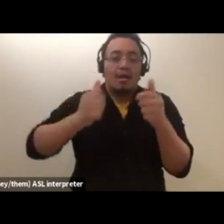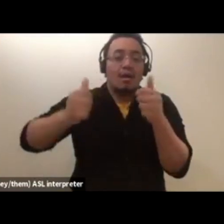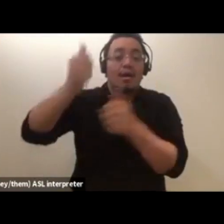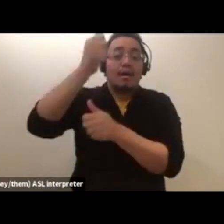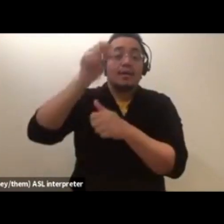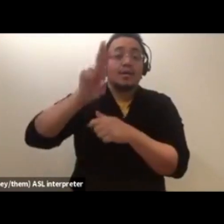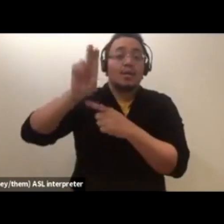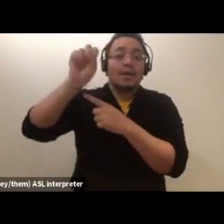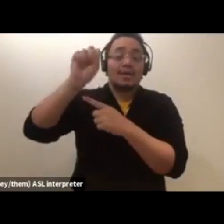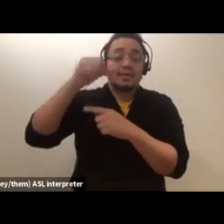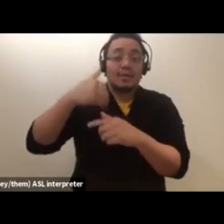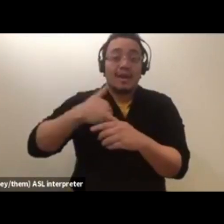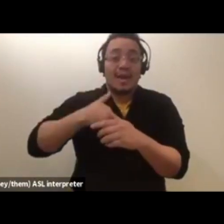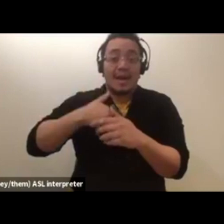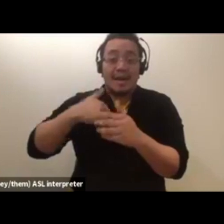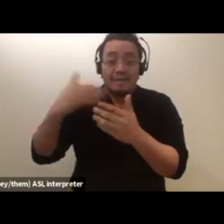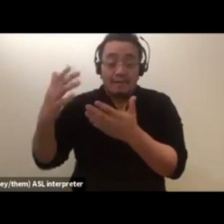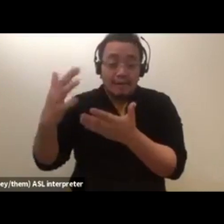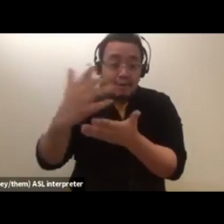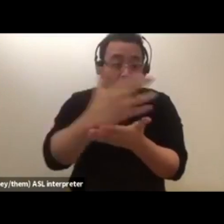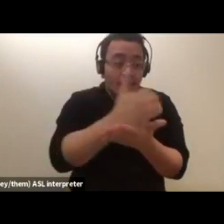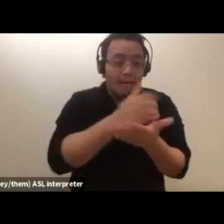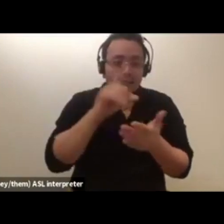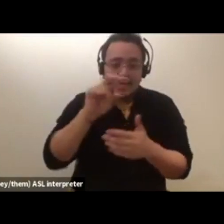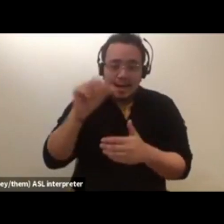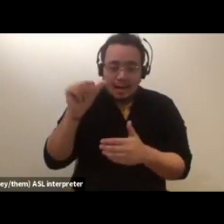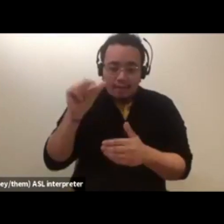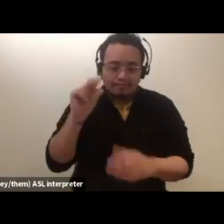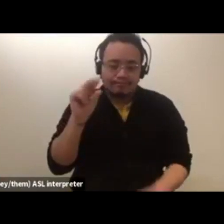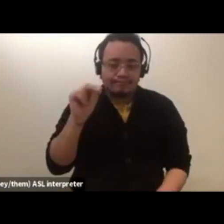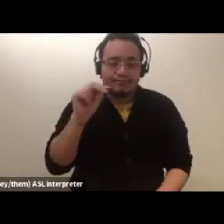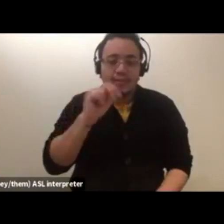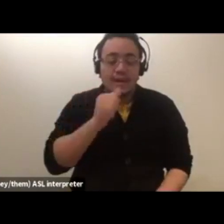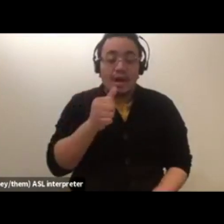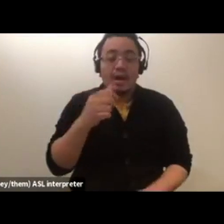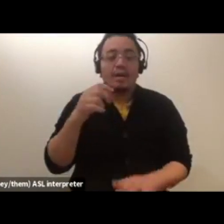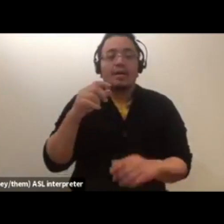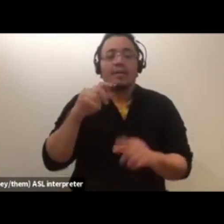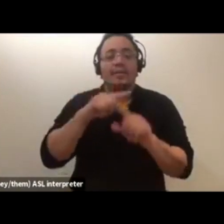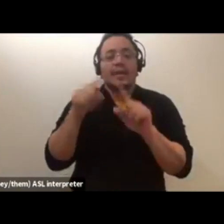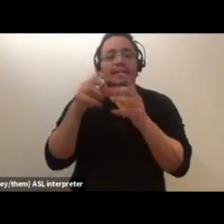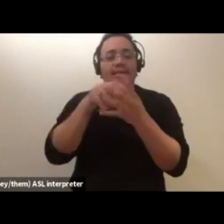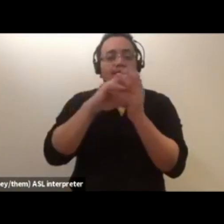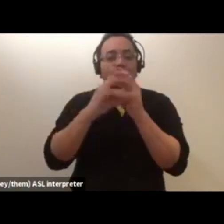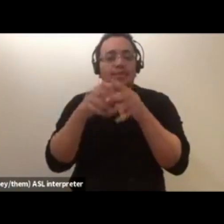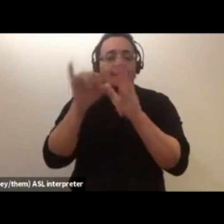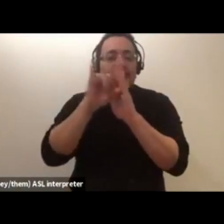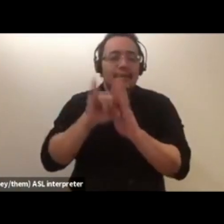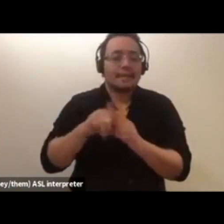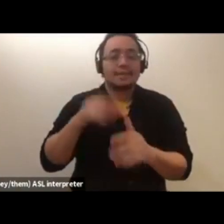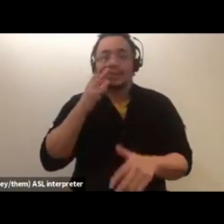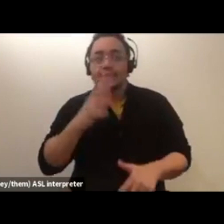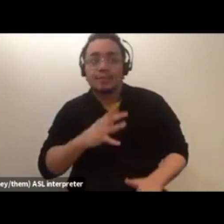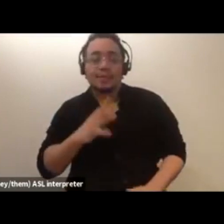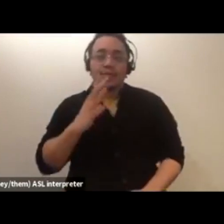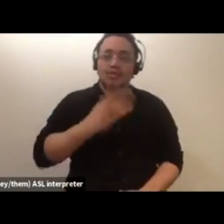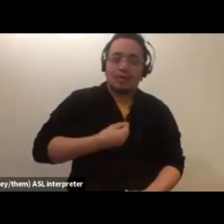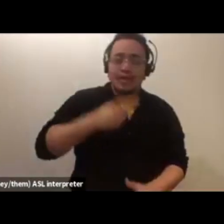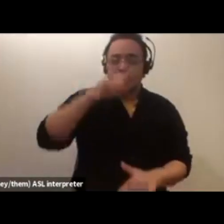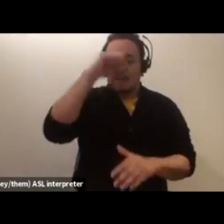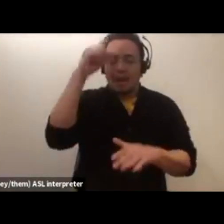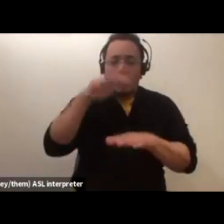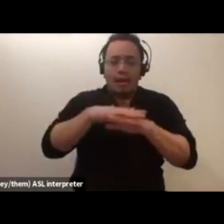one thing, but being Black on top of that, being a woman on top of that, is another scenario. So it is